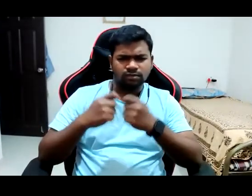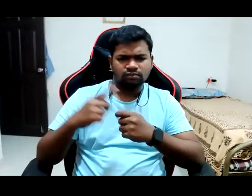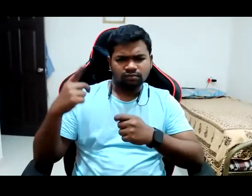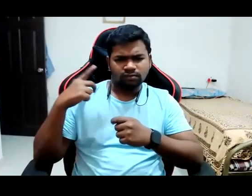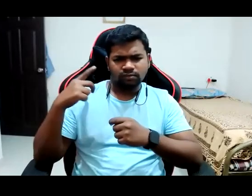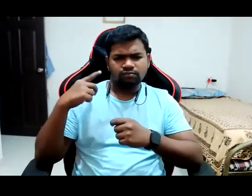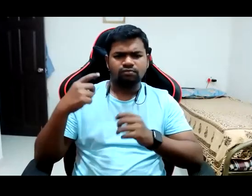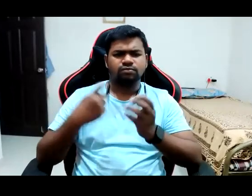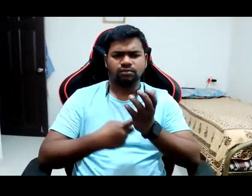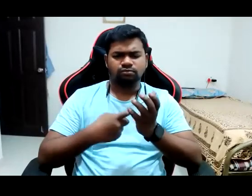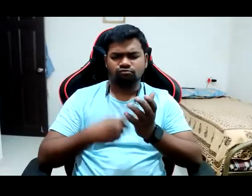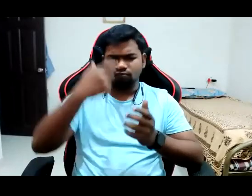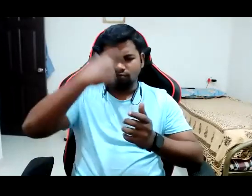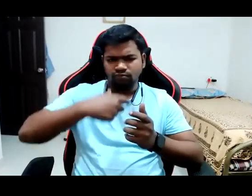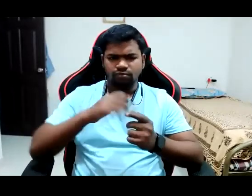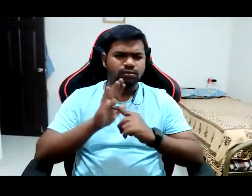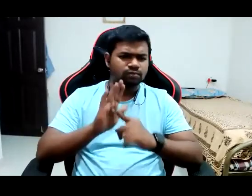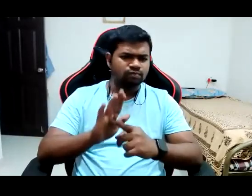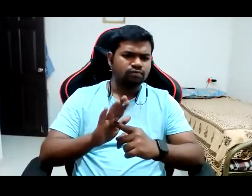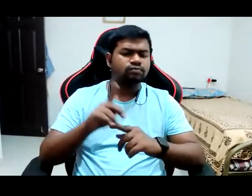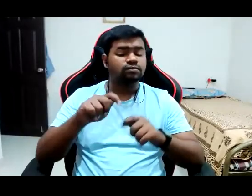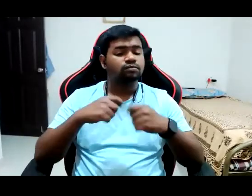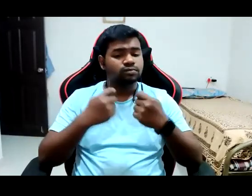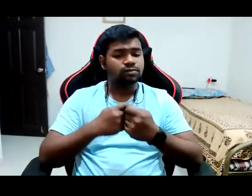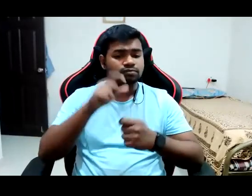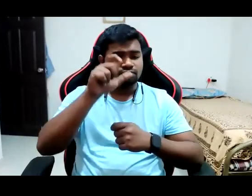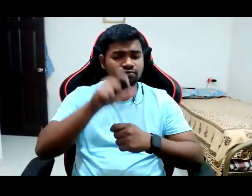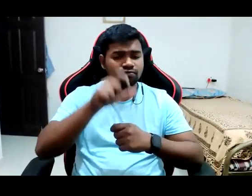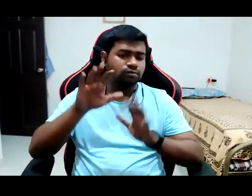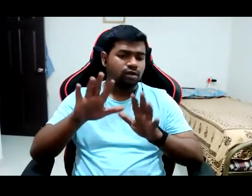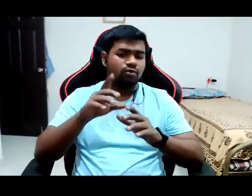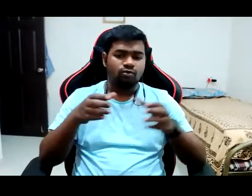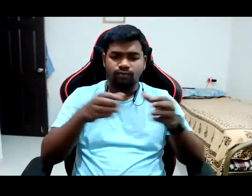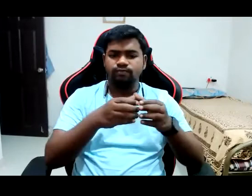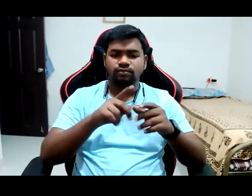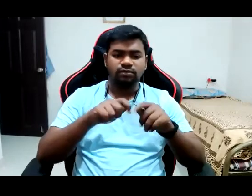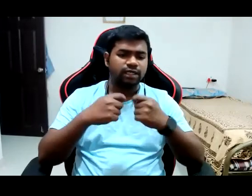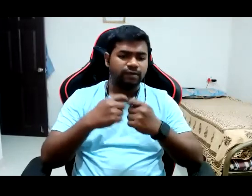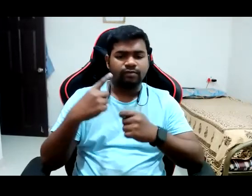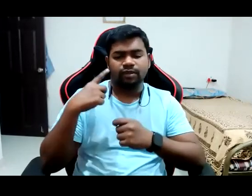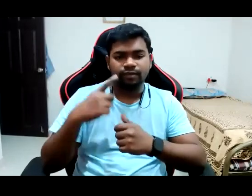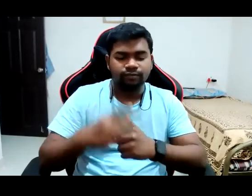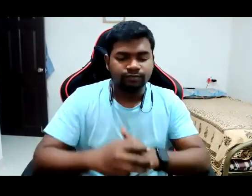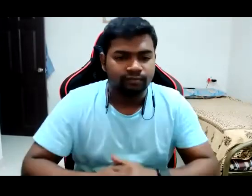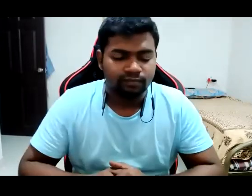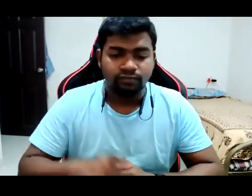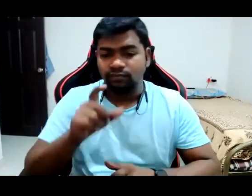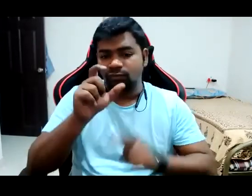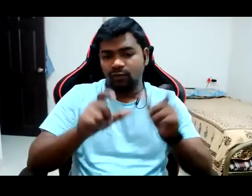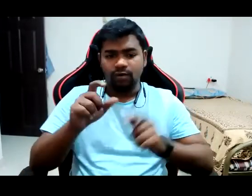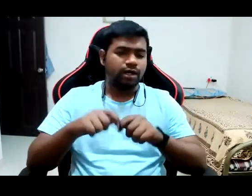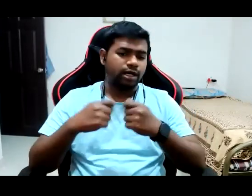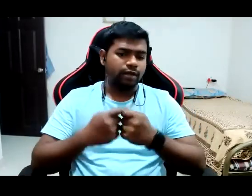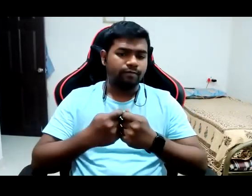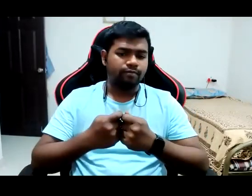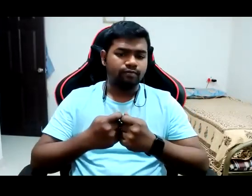like that spreadsheet will have a team lead that we can communicate with. Okay, so each team will have a team